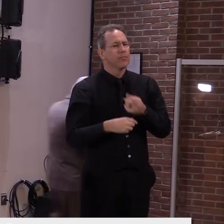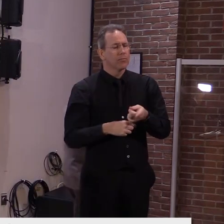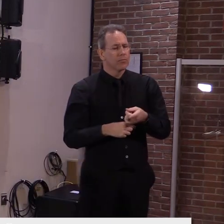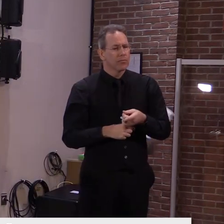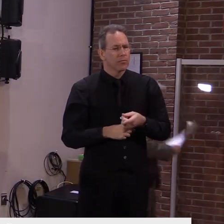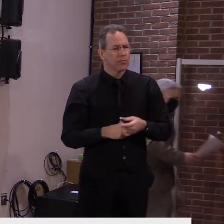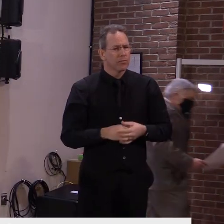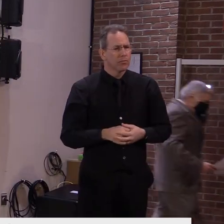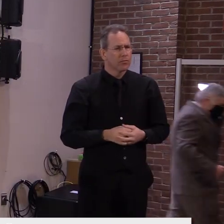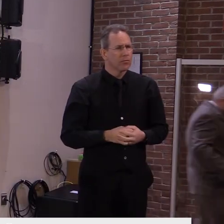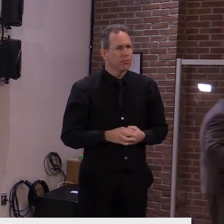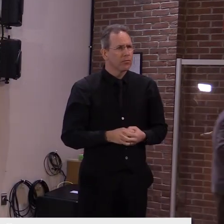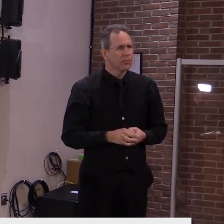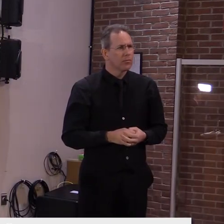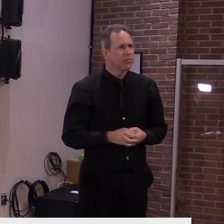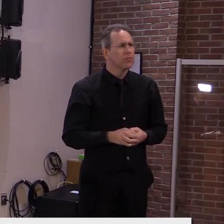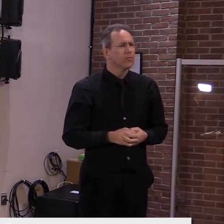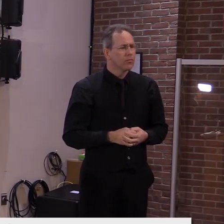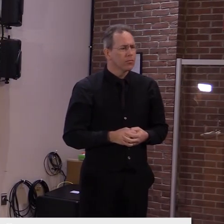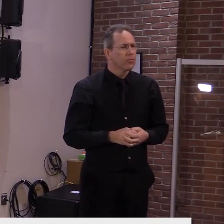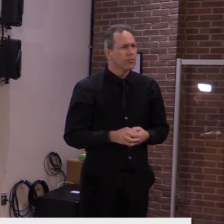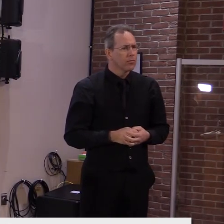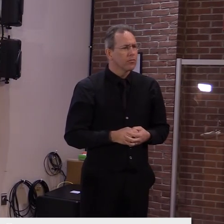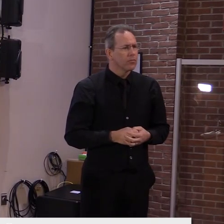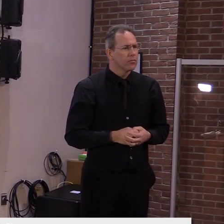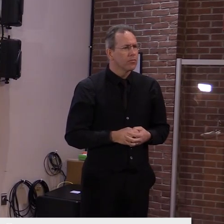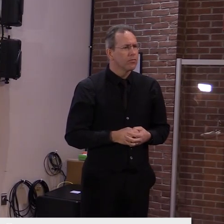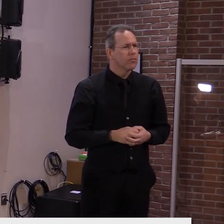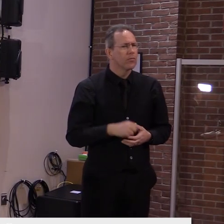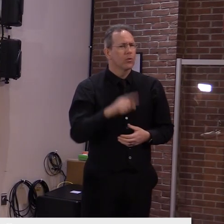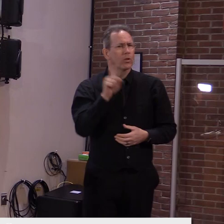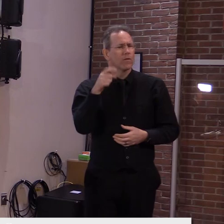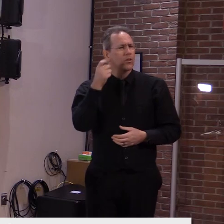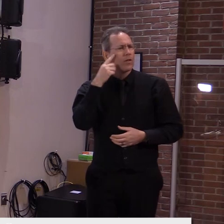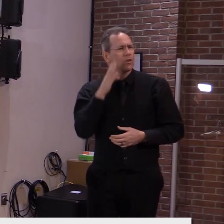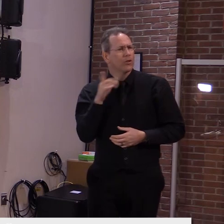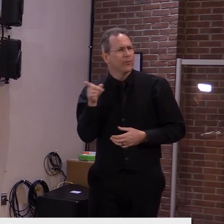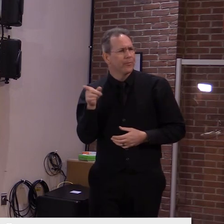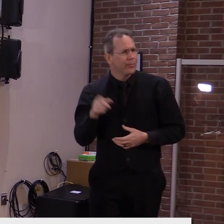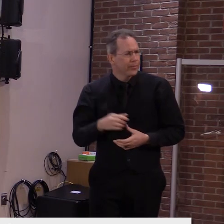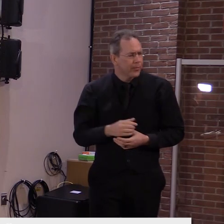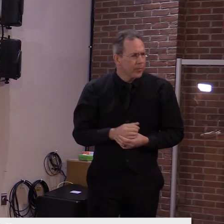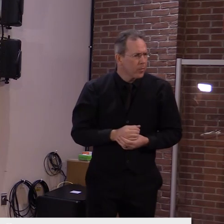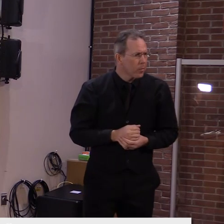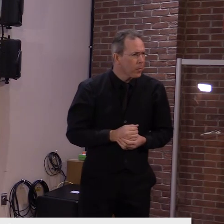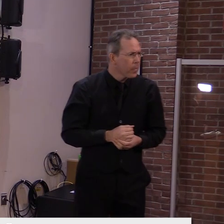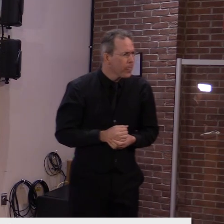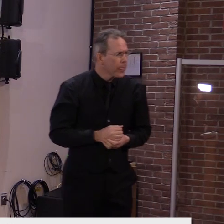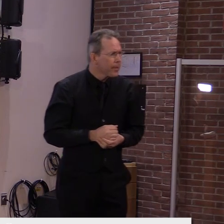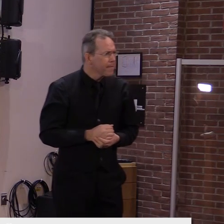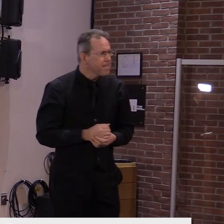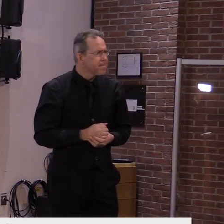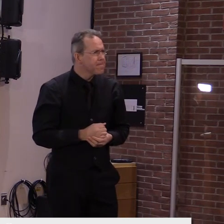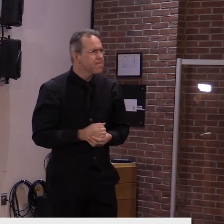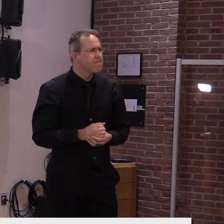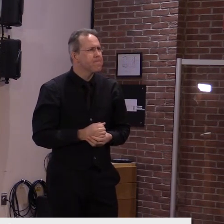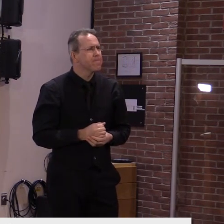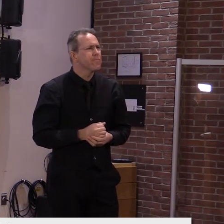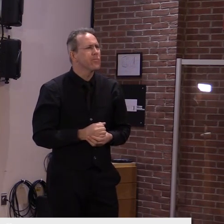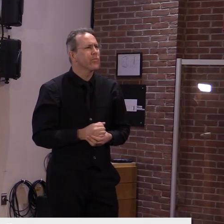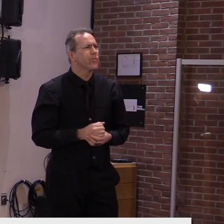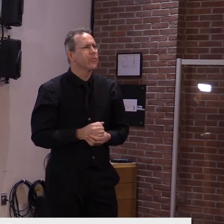Hi, Governor. I was wondering how much the vaccinating of school staff